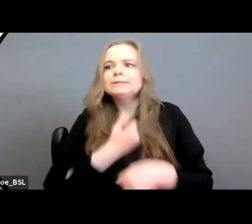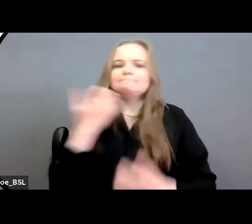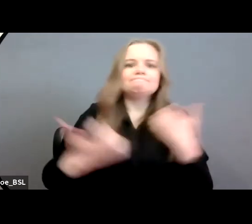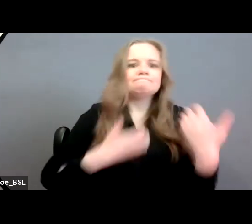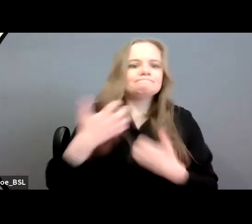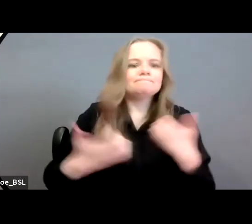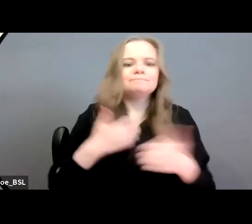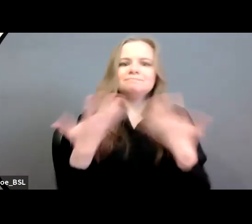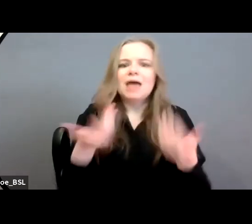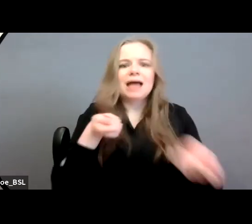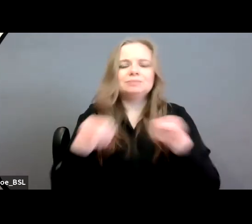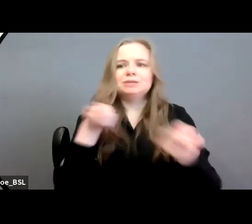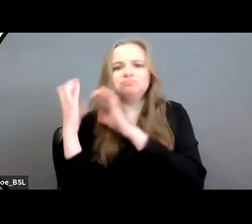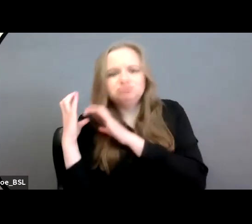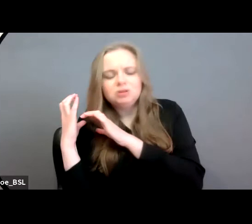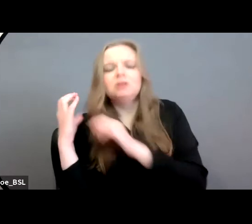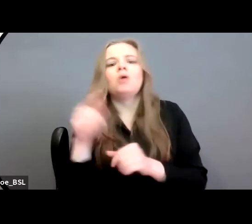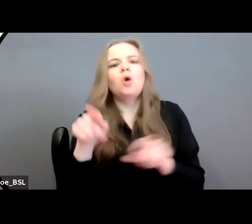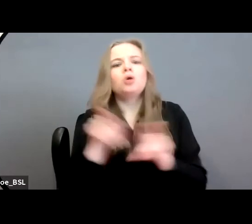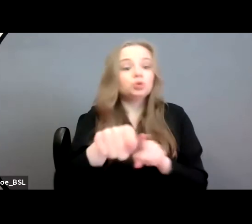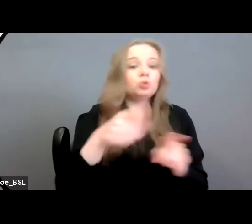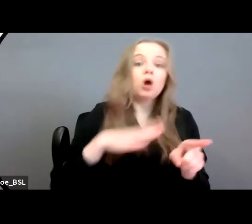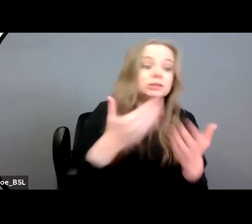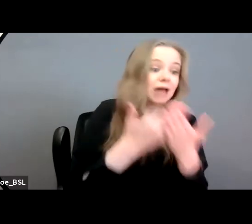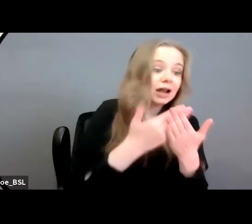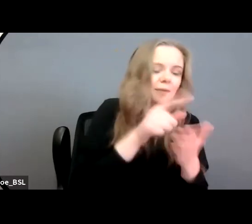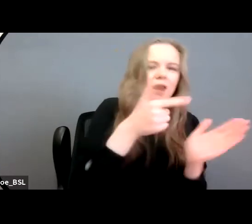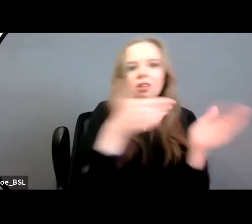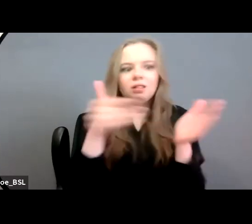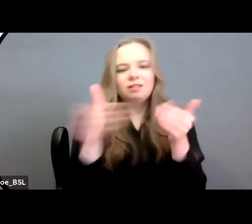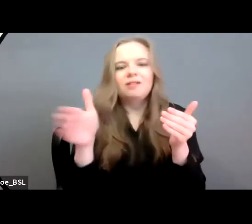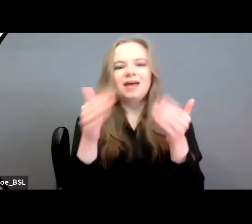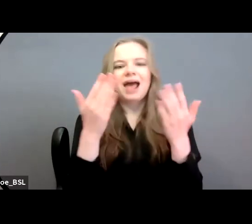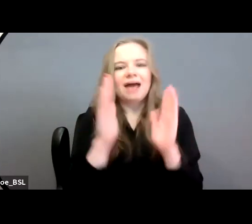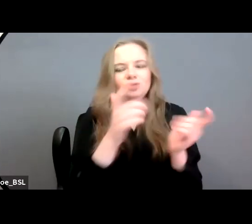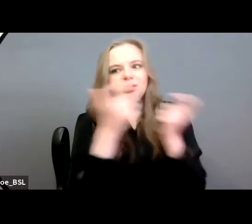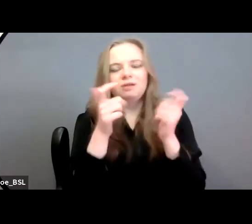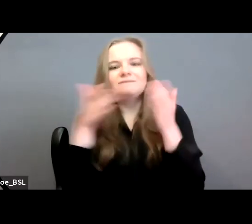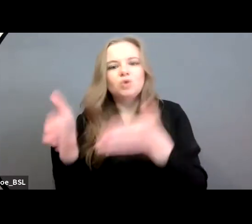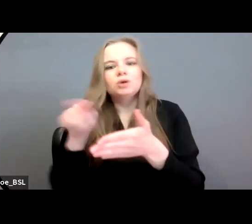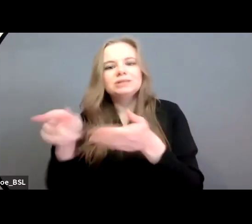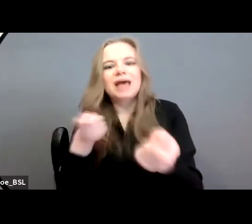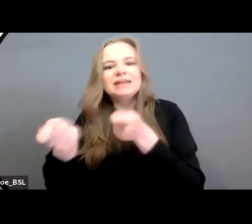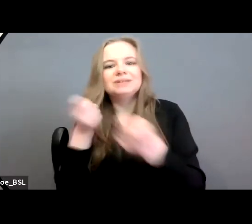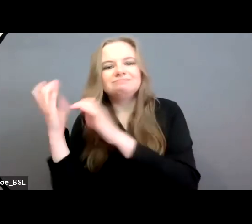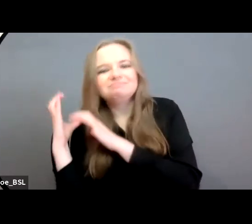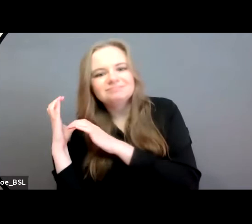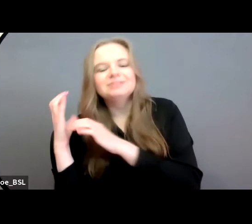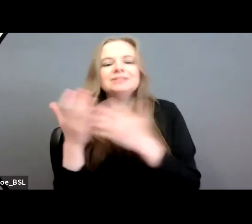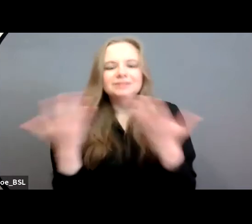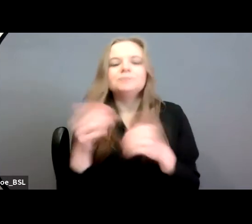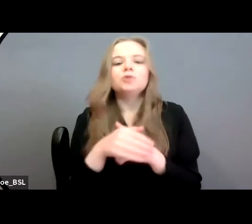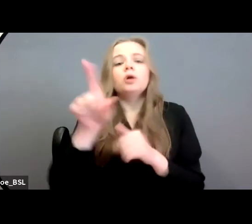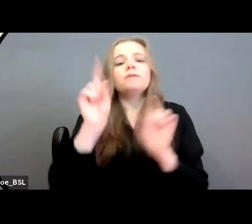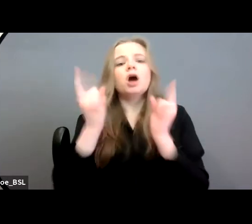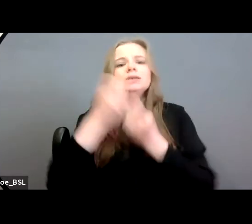but also taking that really valuable time away from study and social life. So all those other elements that you would anticipate from a university